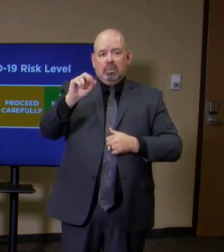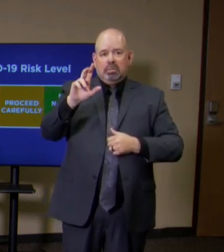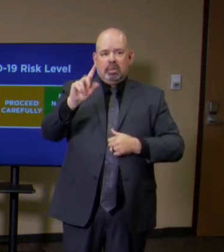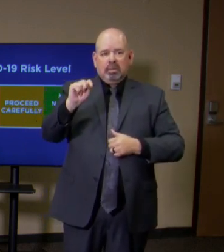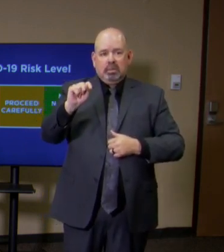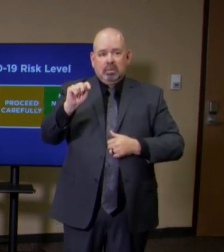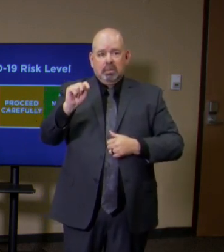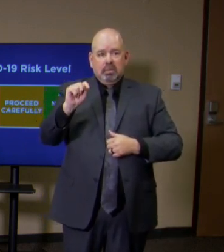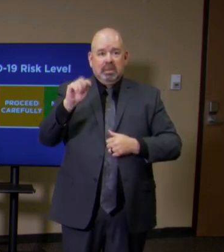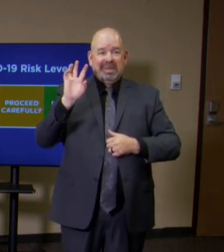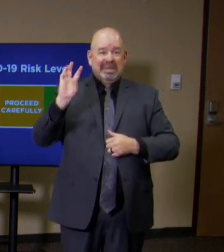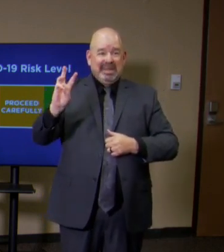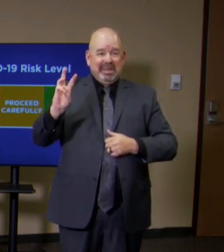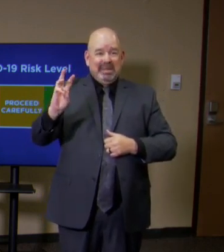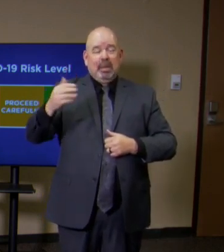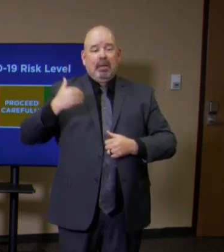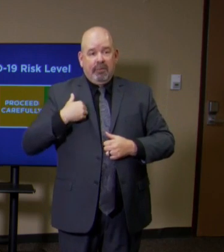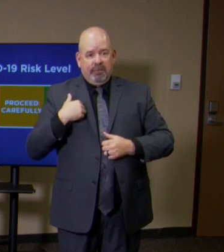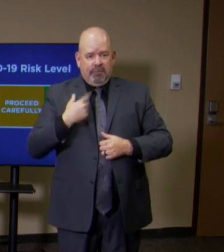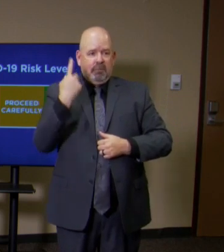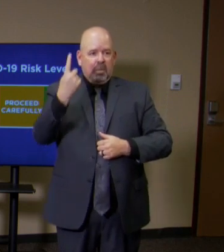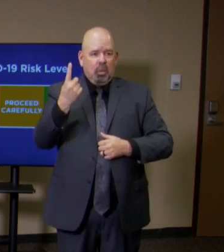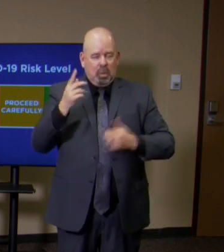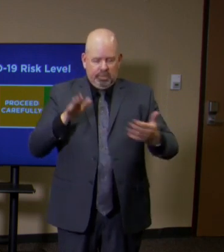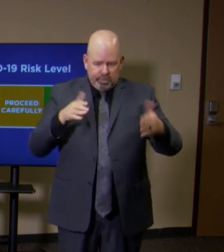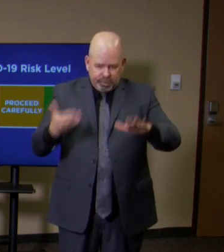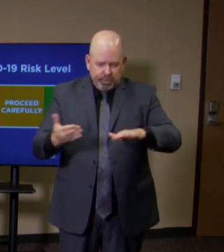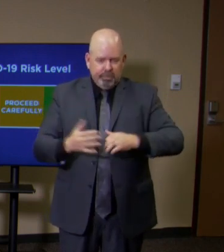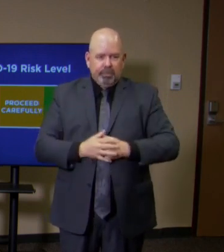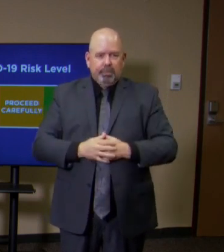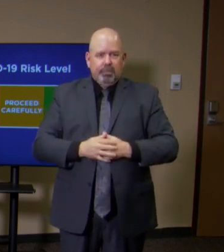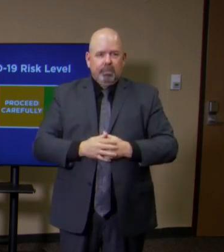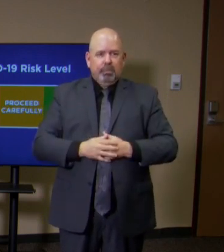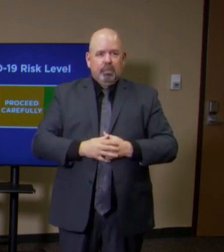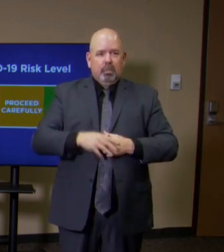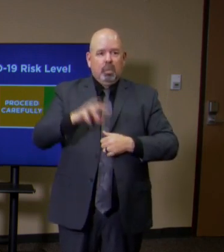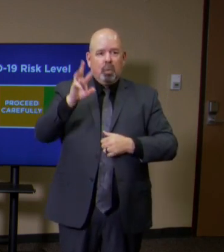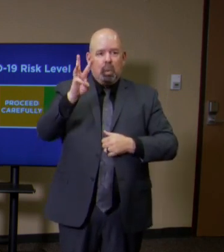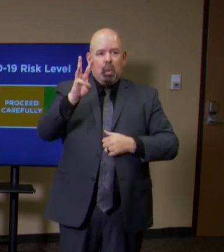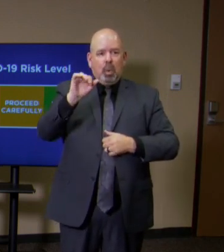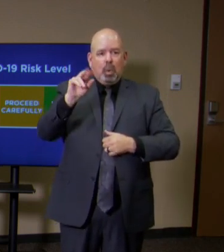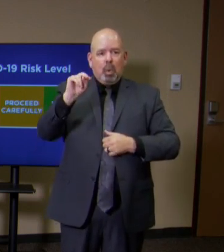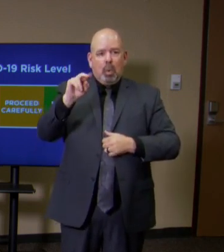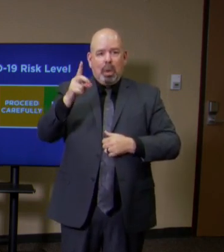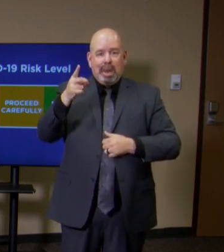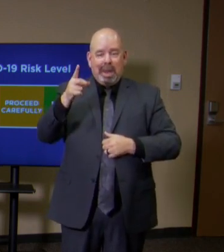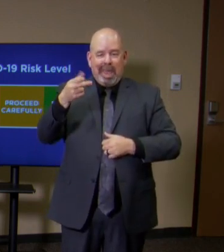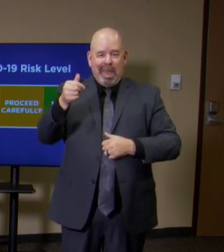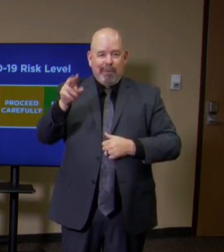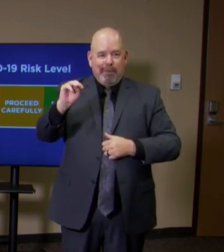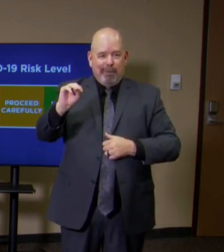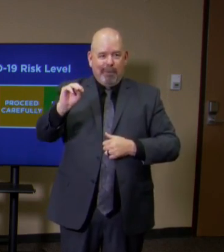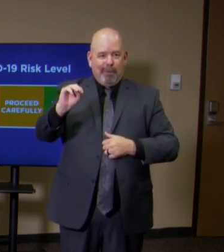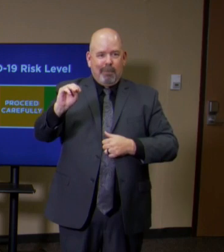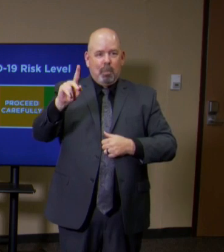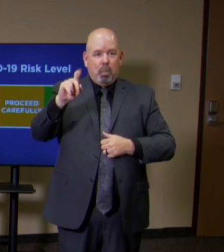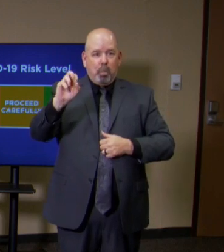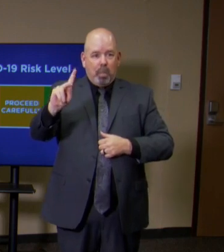deaths. And finally, Linden Park Rehab and Nursing Center has 2 residents or staff and 0